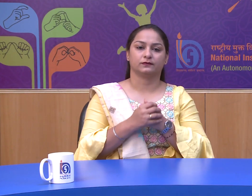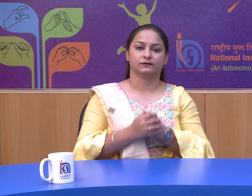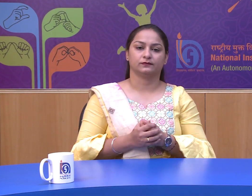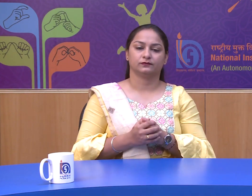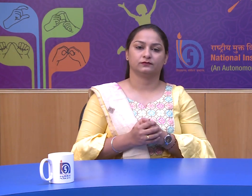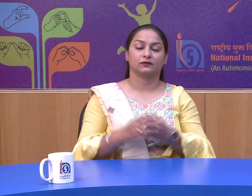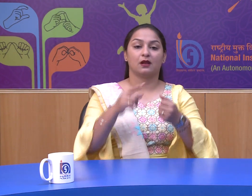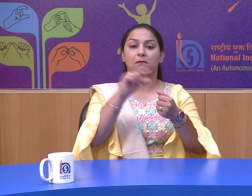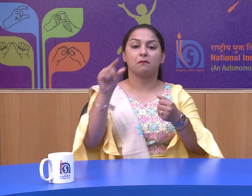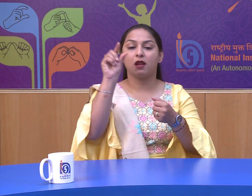Ashoka.